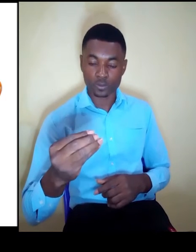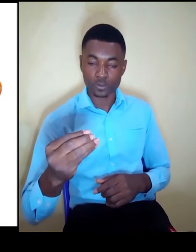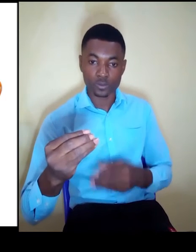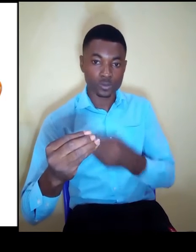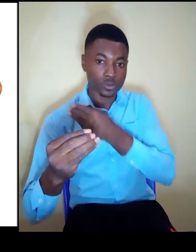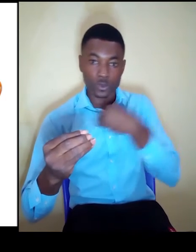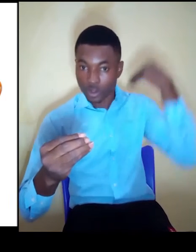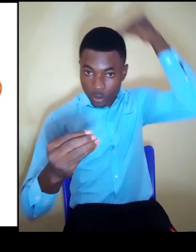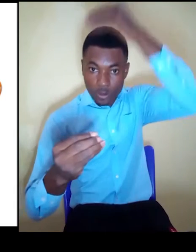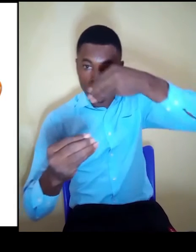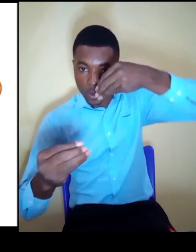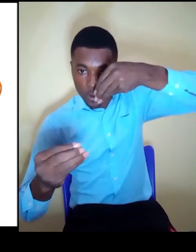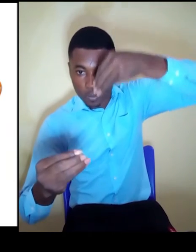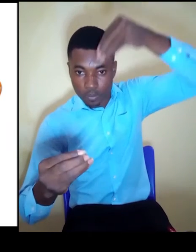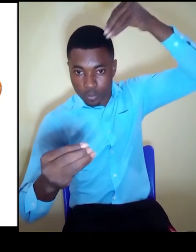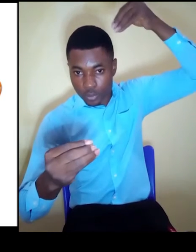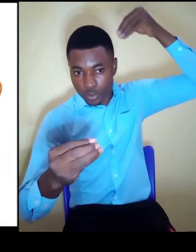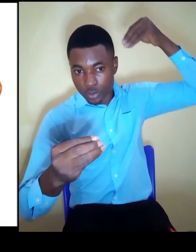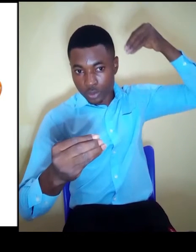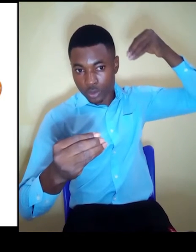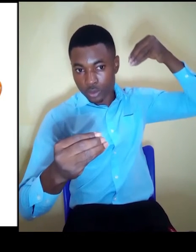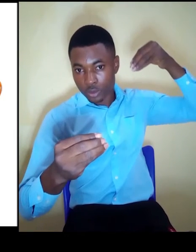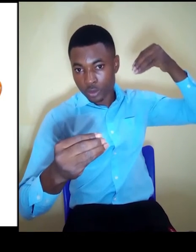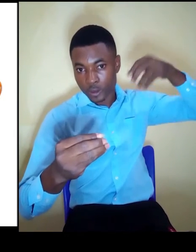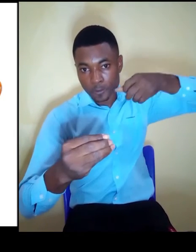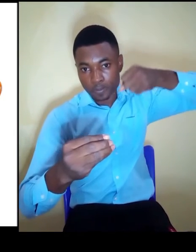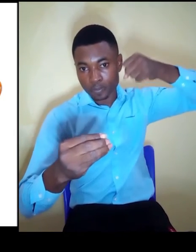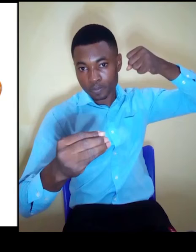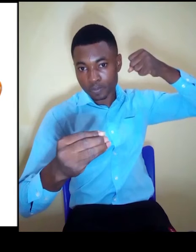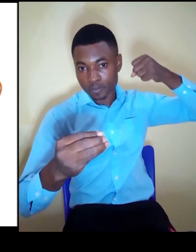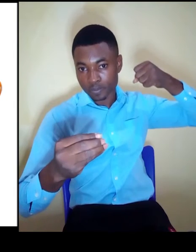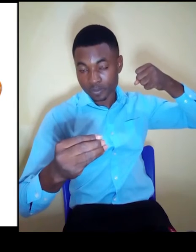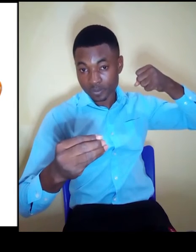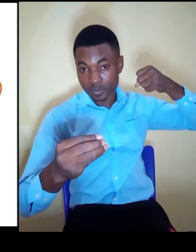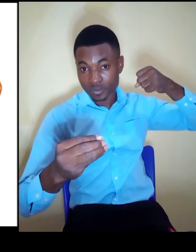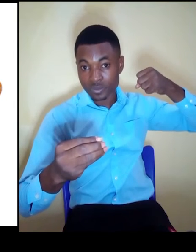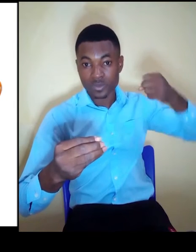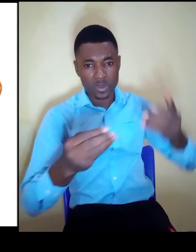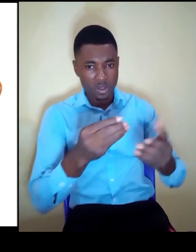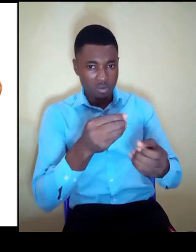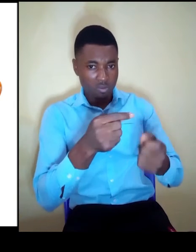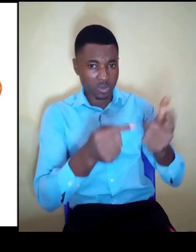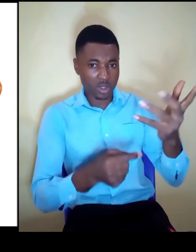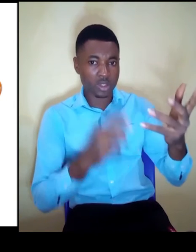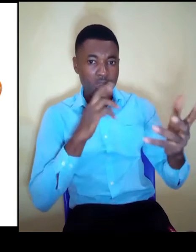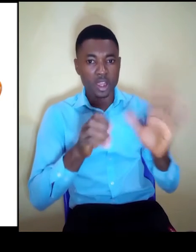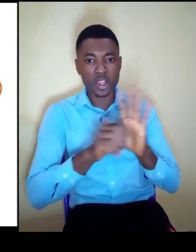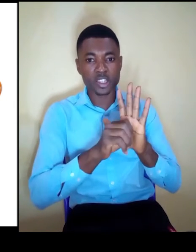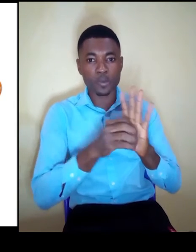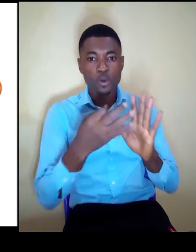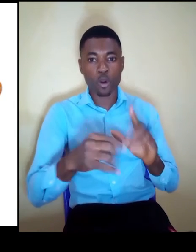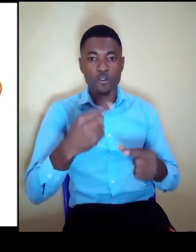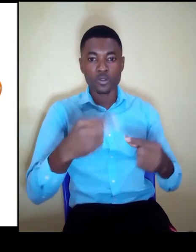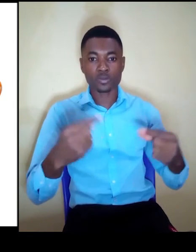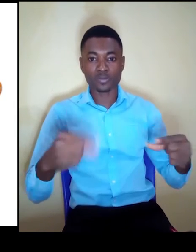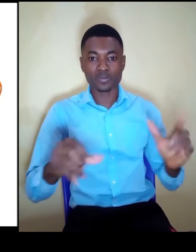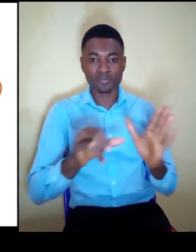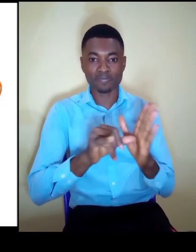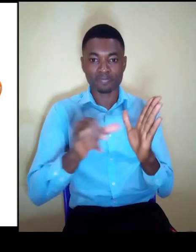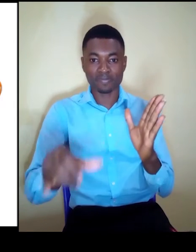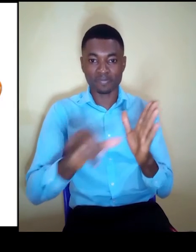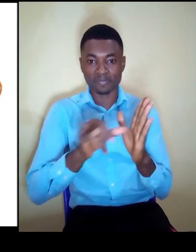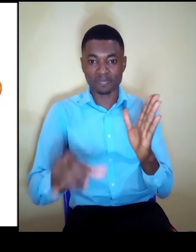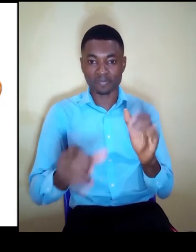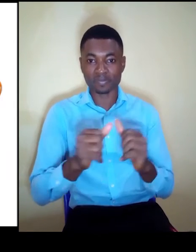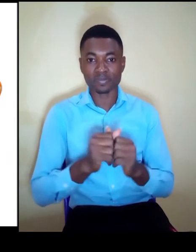as a signer holding an imaginary fruit and removing an imaginary bandana. These are examples